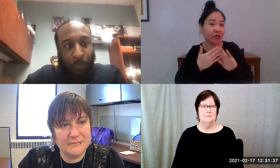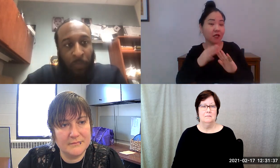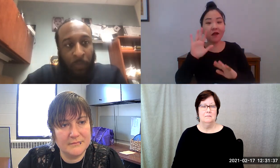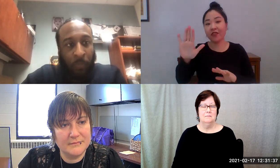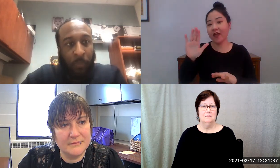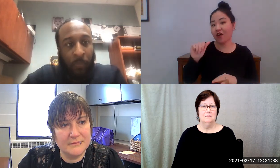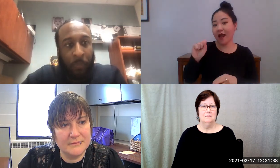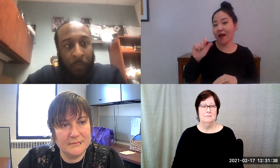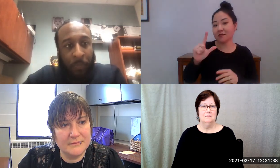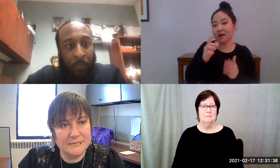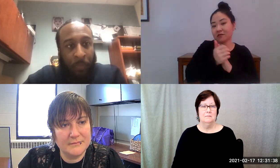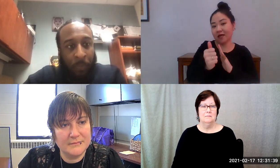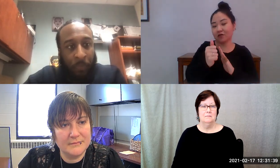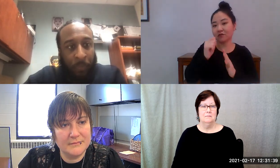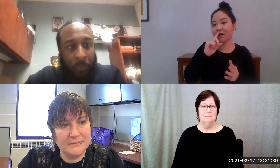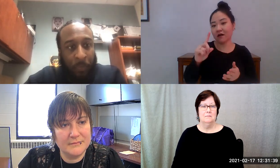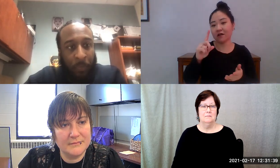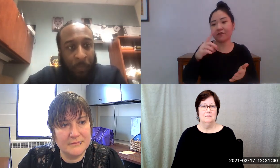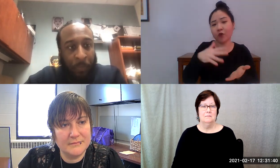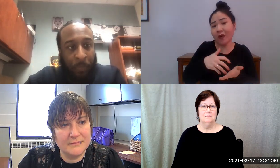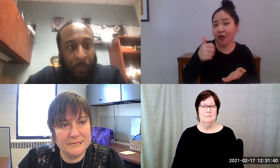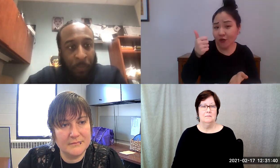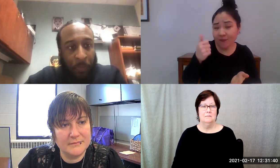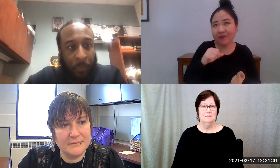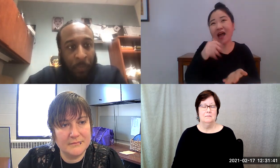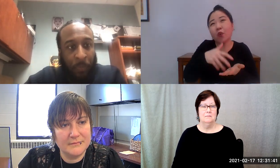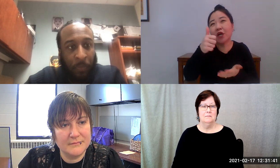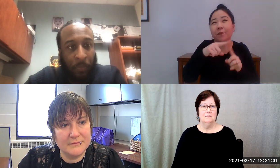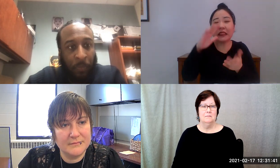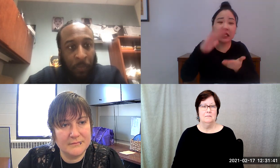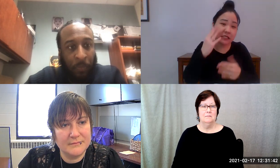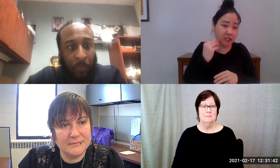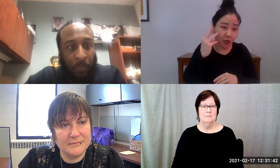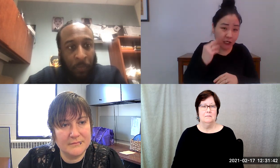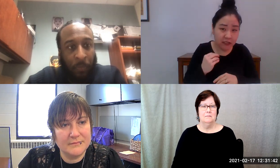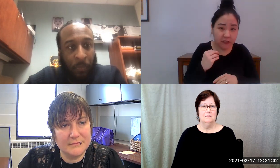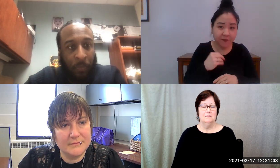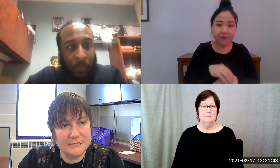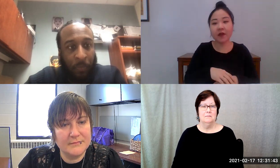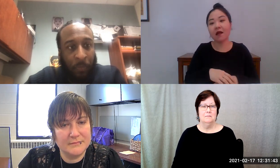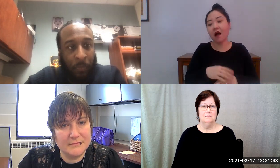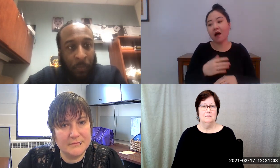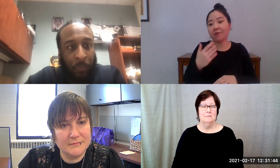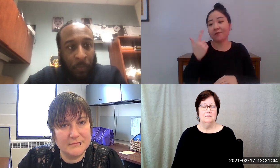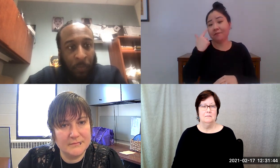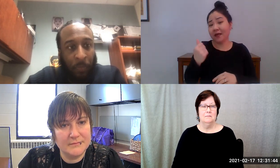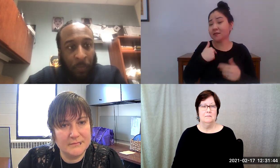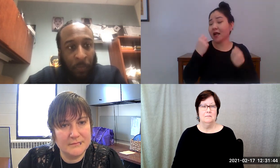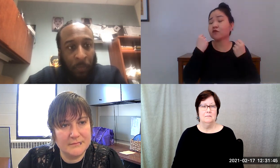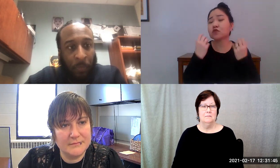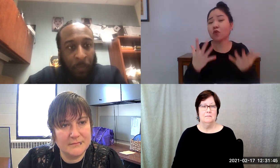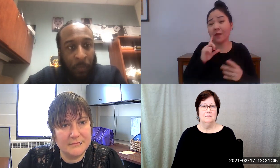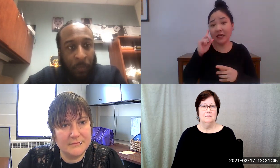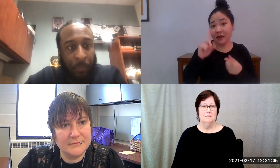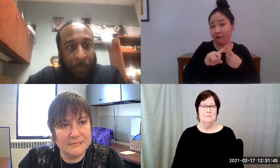D community, their ASL skills are weaker, not weaker, but less experienced. Because